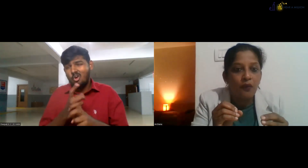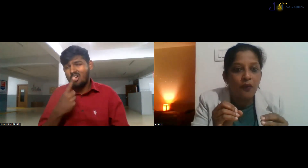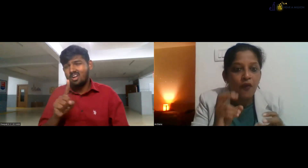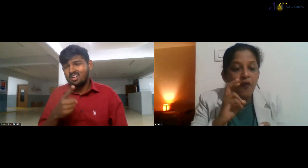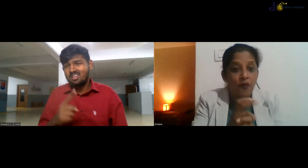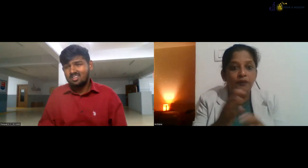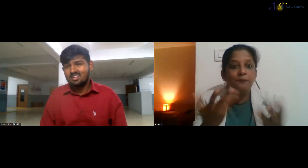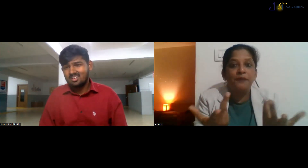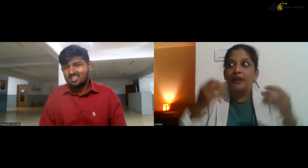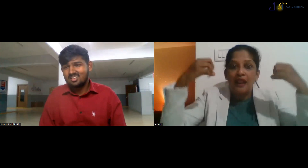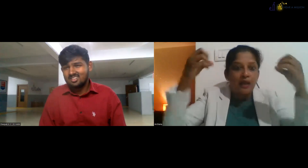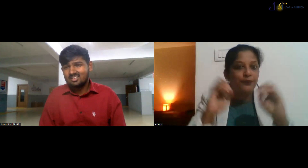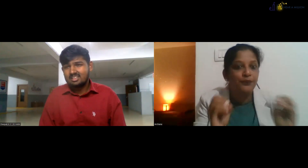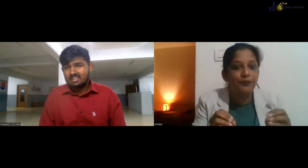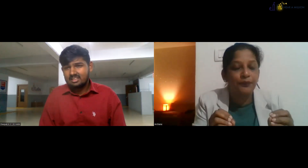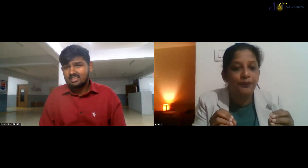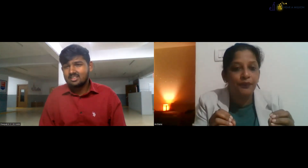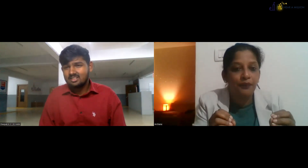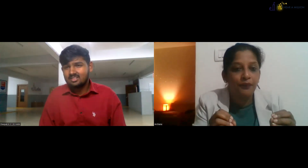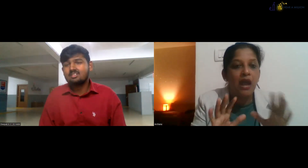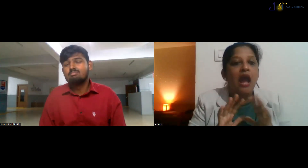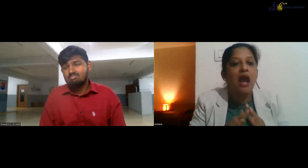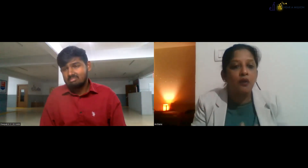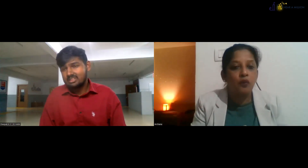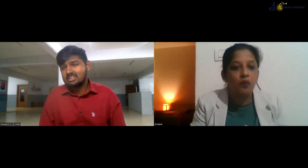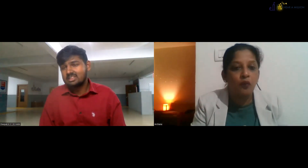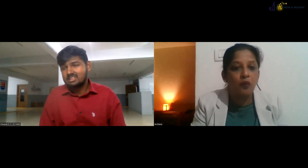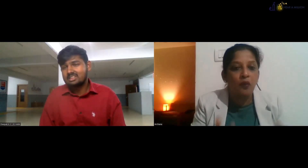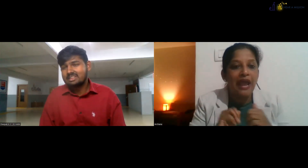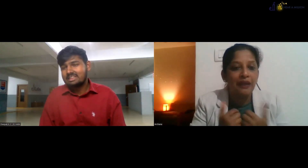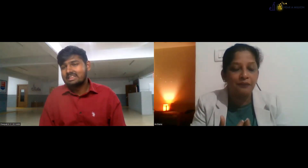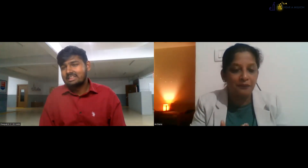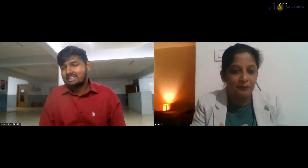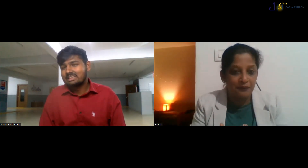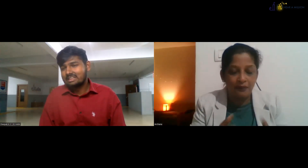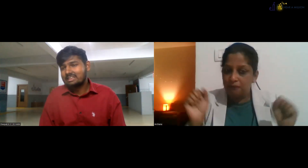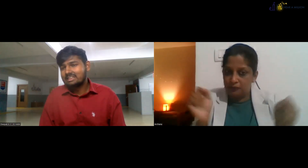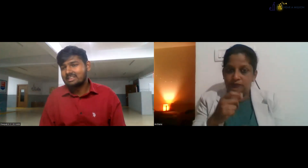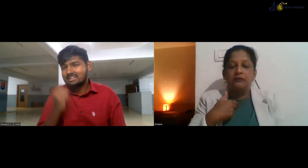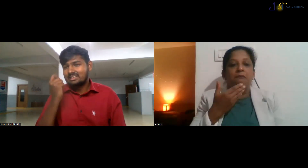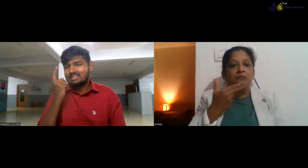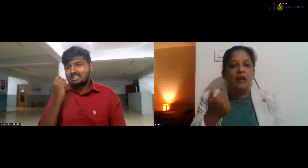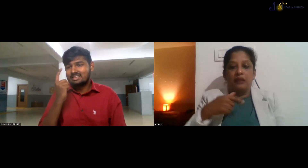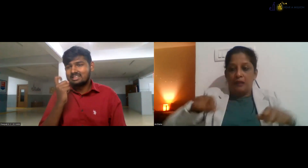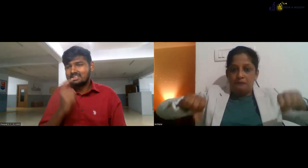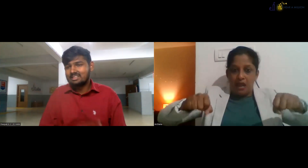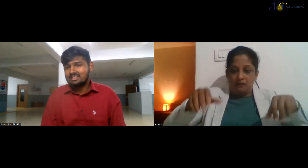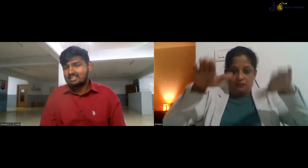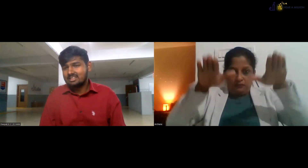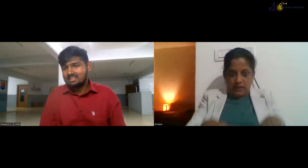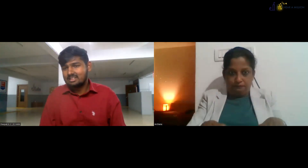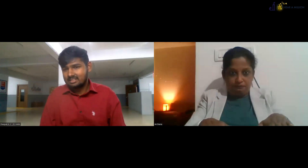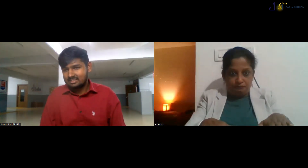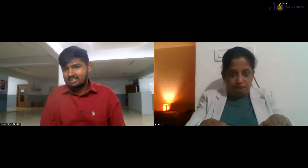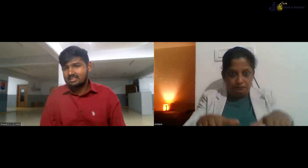there was a camps and all, and it was quite difficult to find the place. No street lights. How we will find the place? So